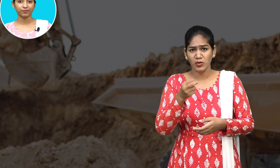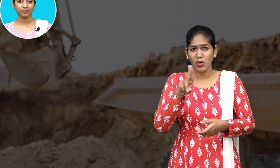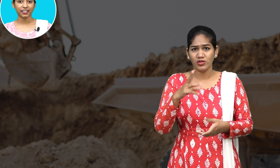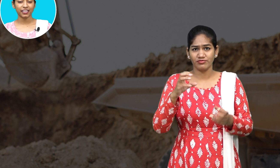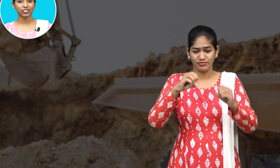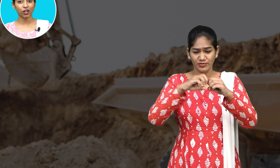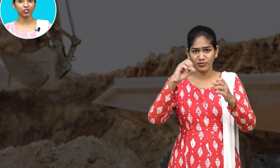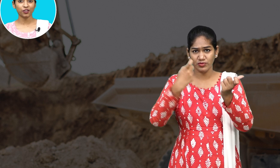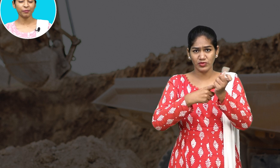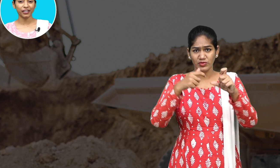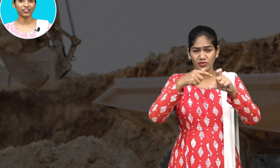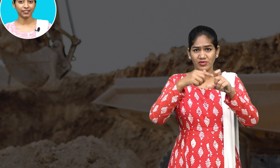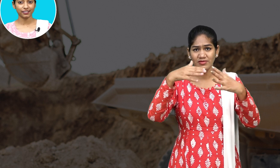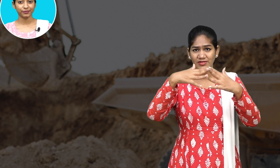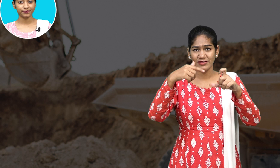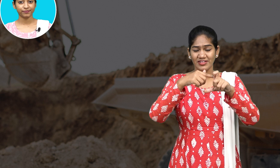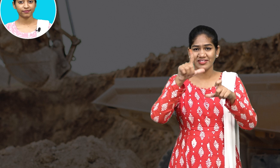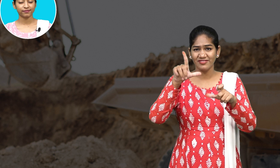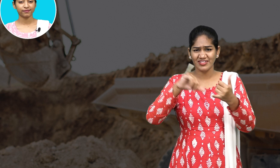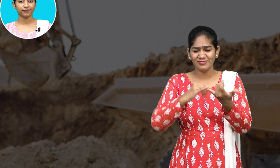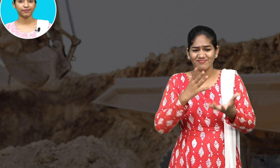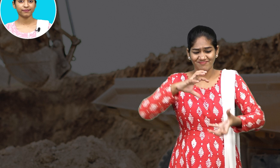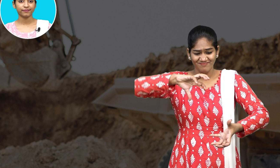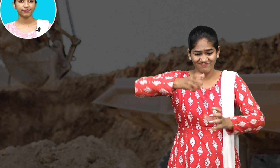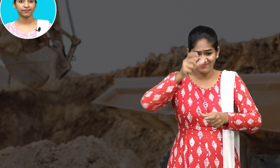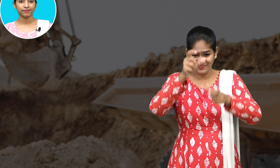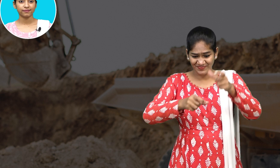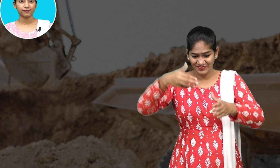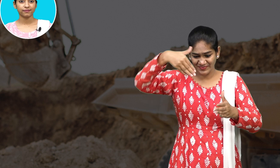borewells is also a mineral.